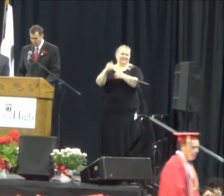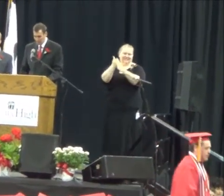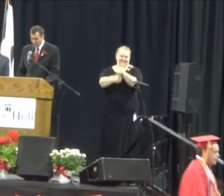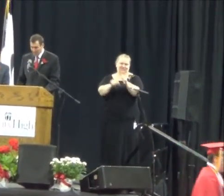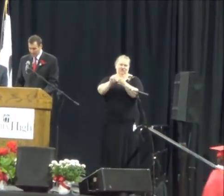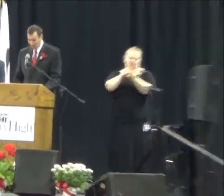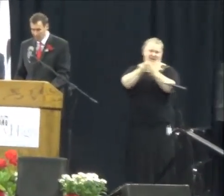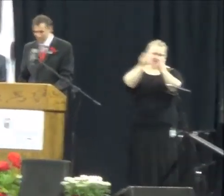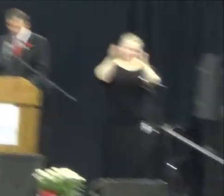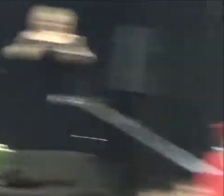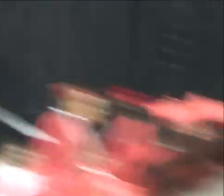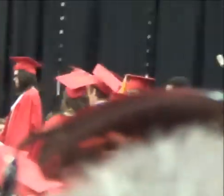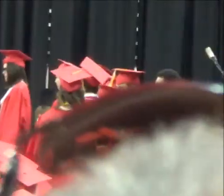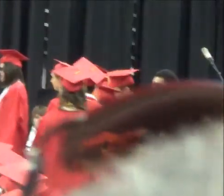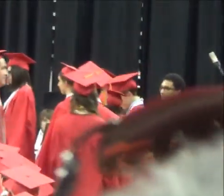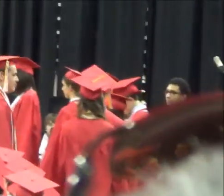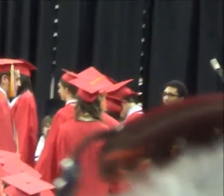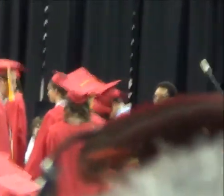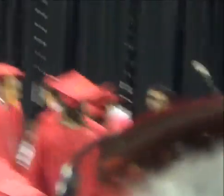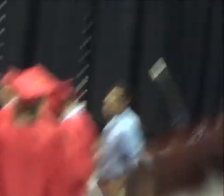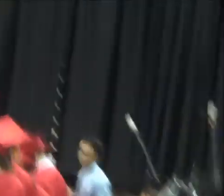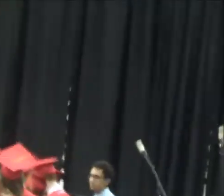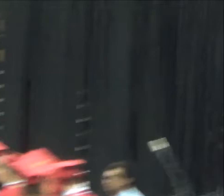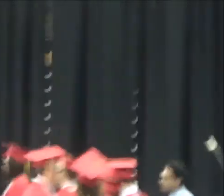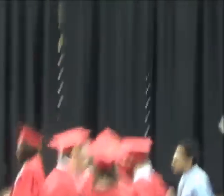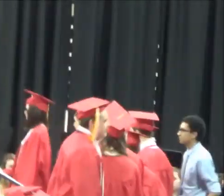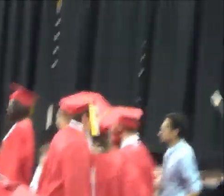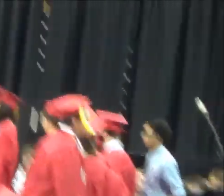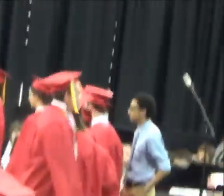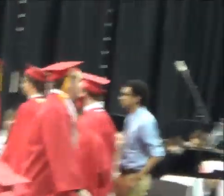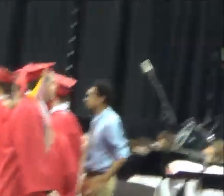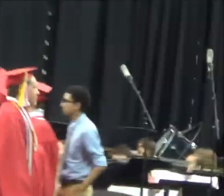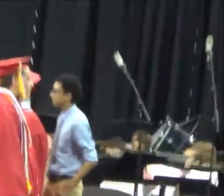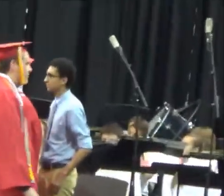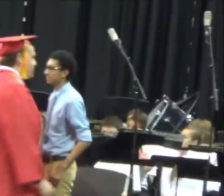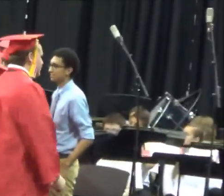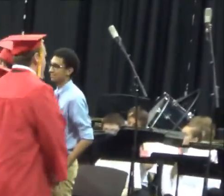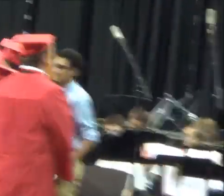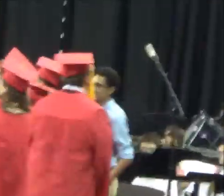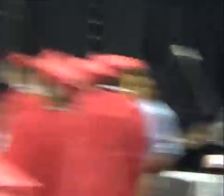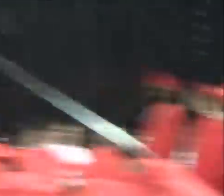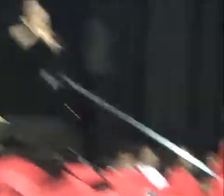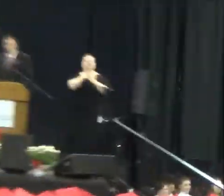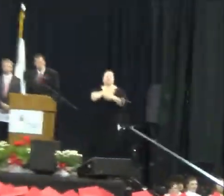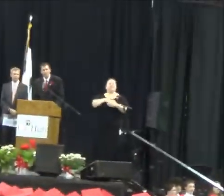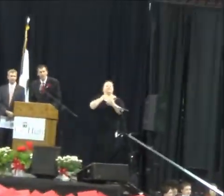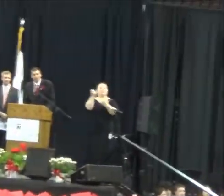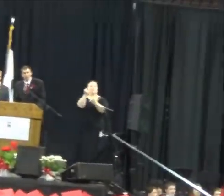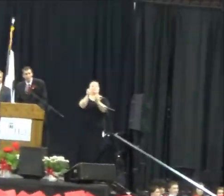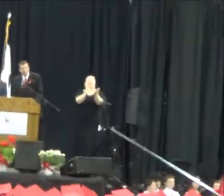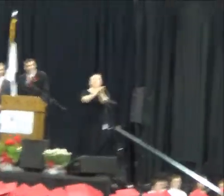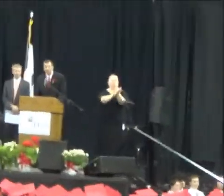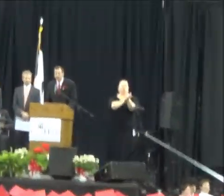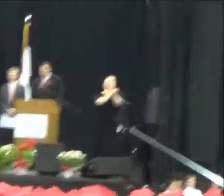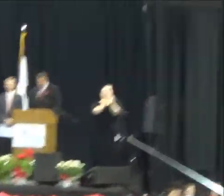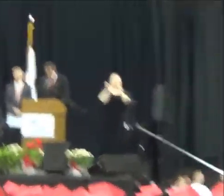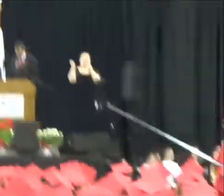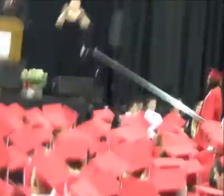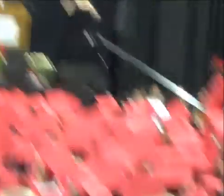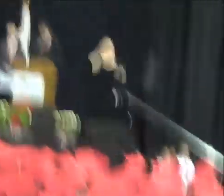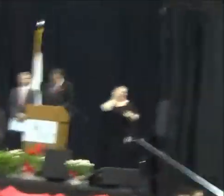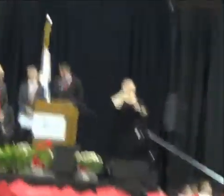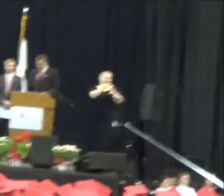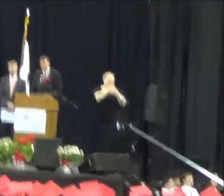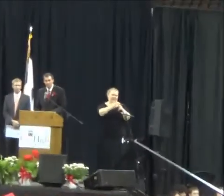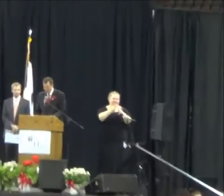the graduates, and the Board of Education members will present the diplomas. I ask you to please hold your applause so that everyone can hear their name